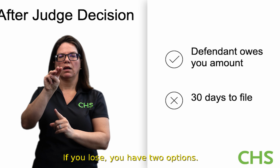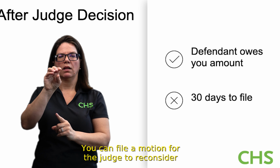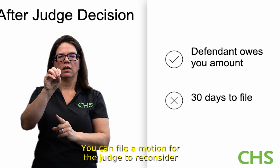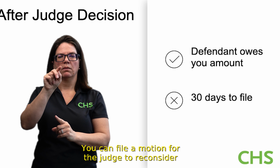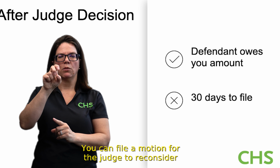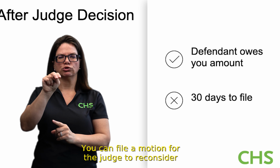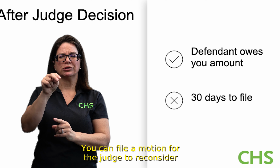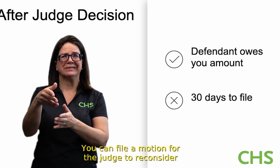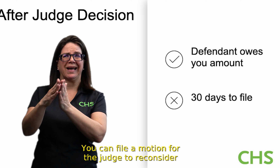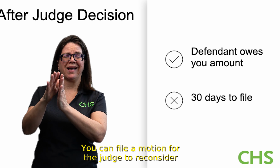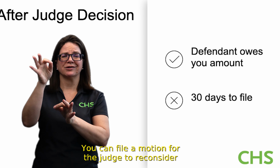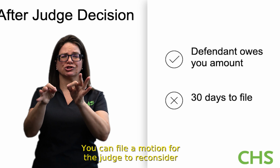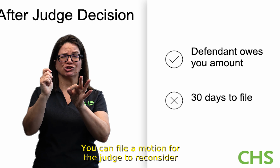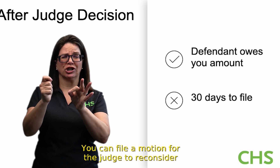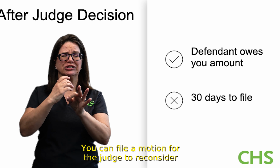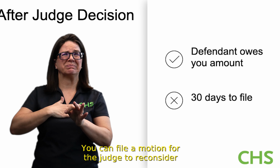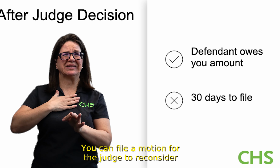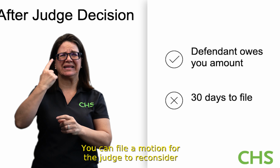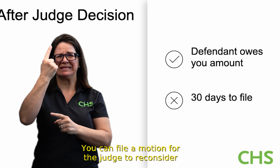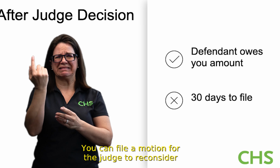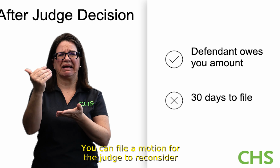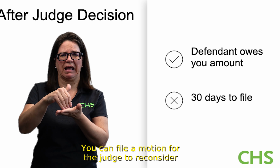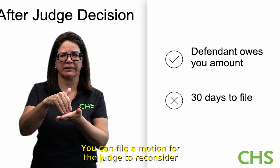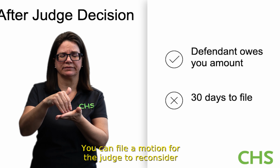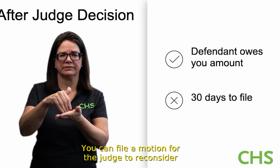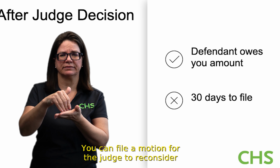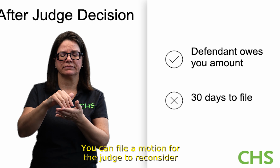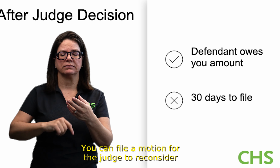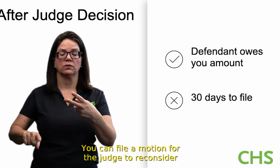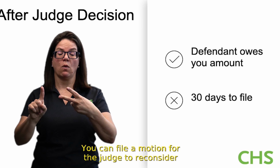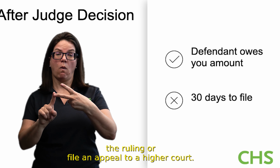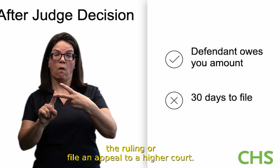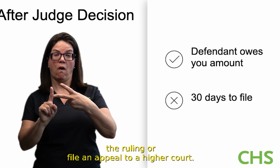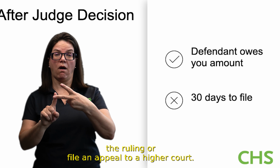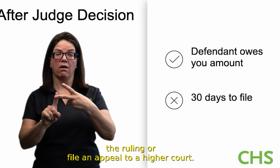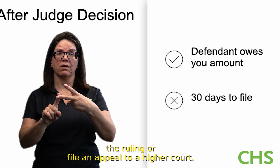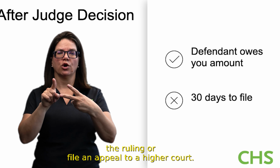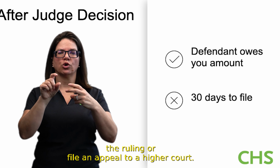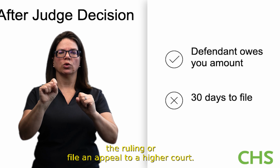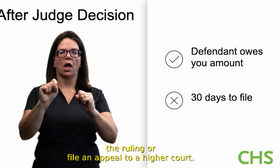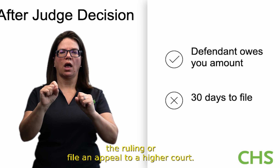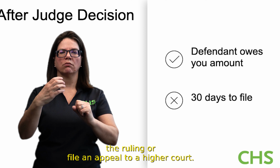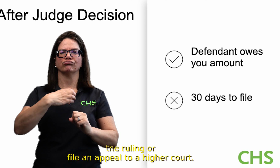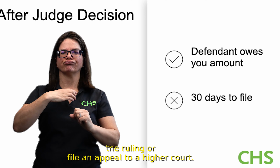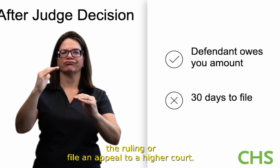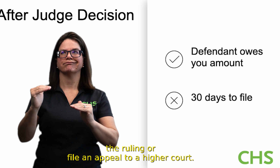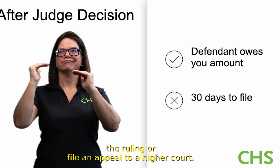You can file a motion for the judge to reconsider the ruling or file an appeal to a